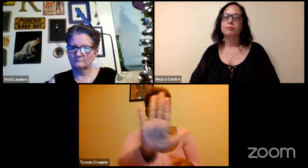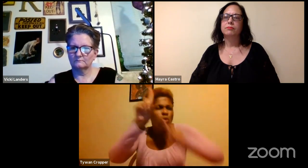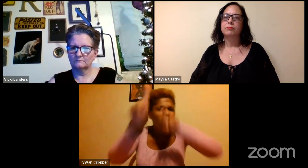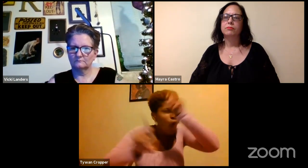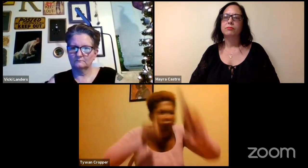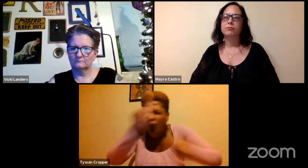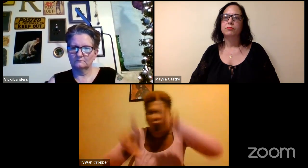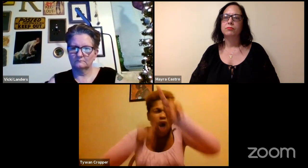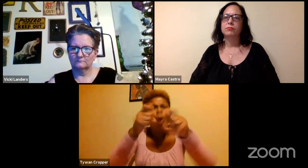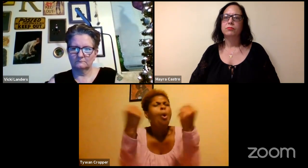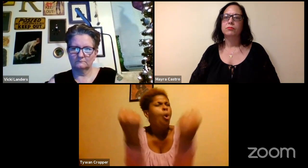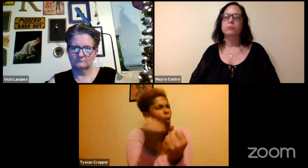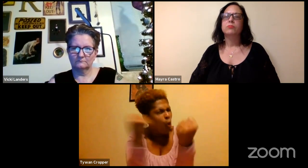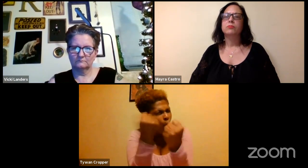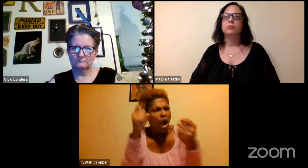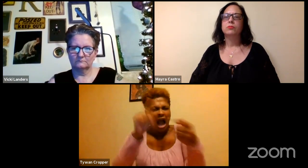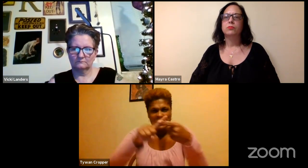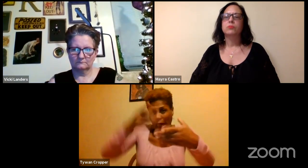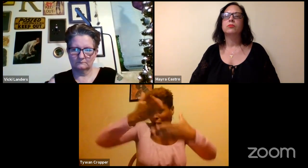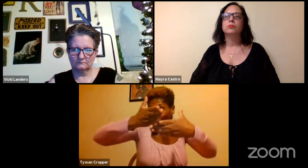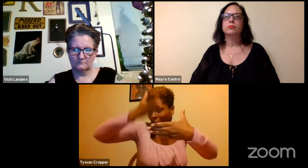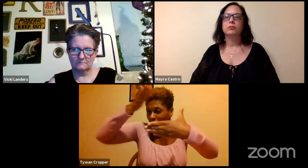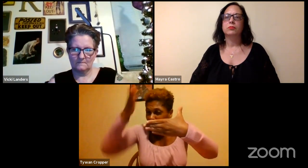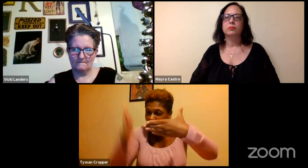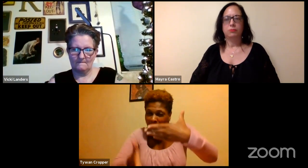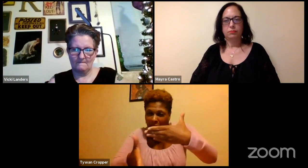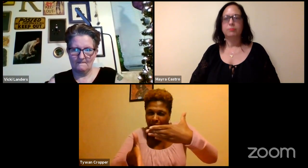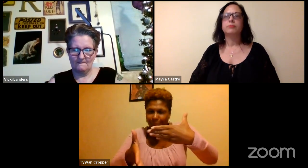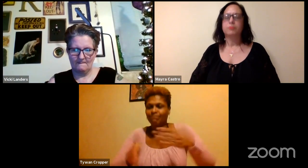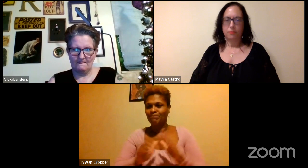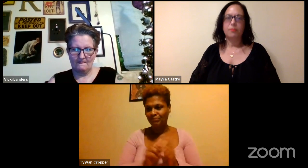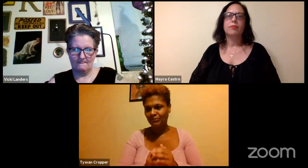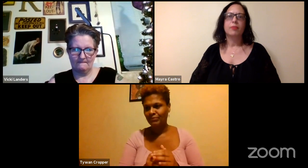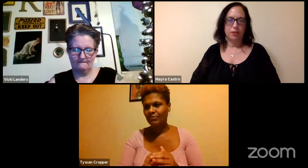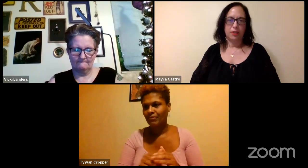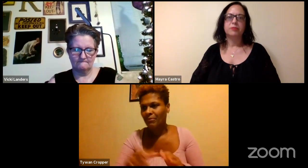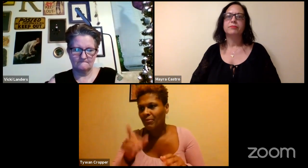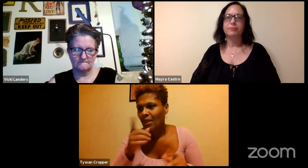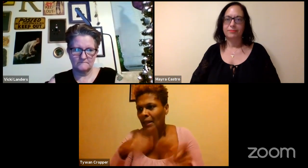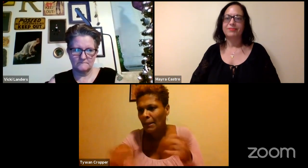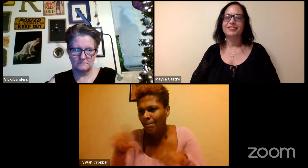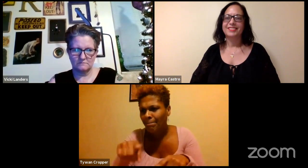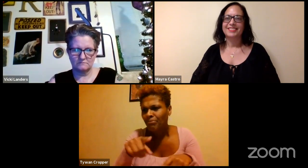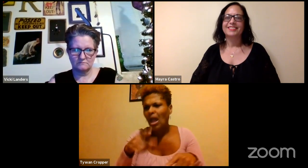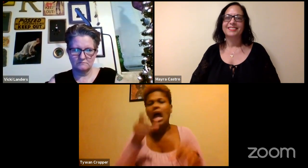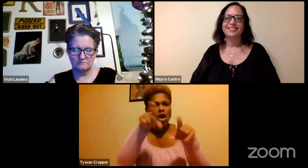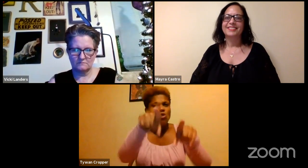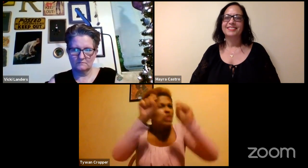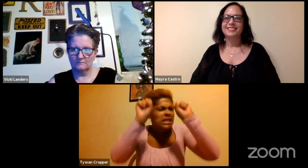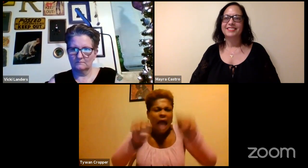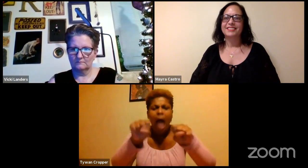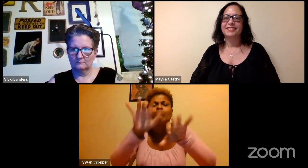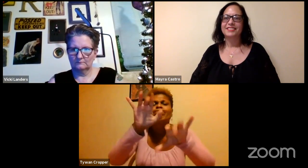And please hold your questions until the end.